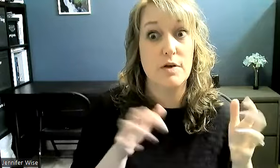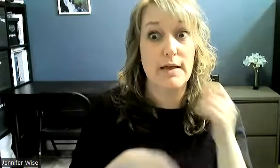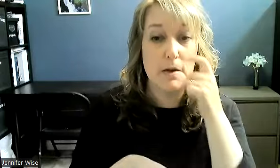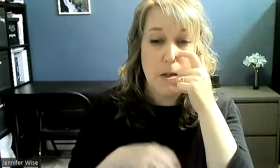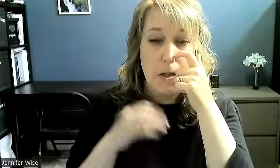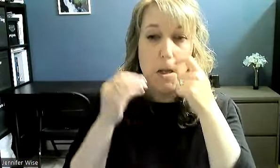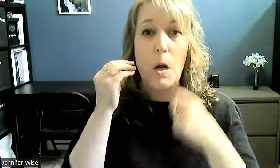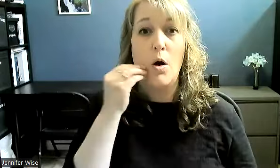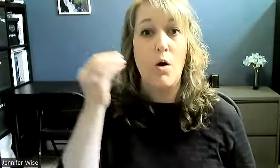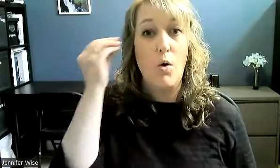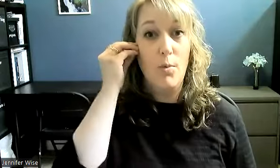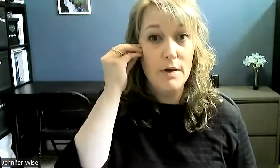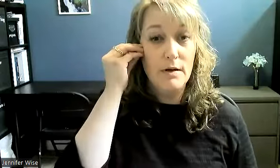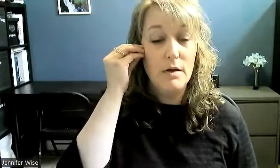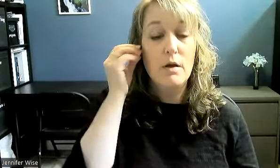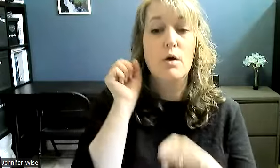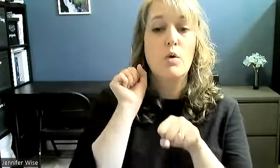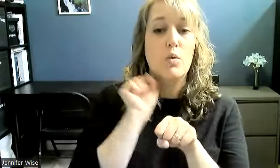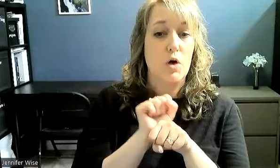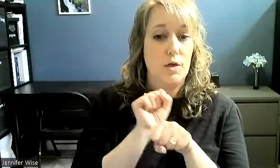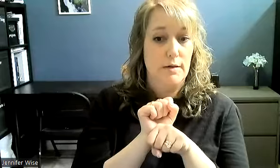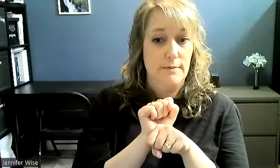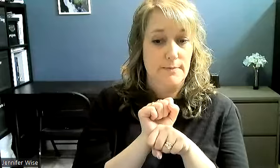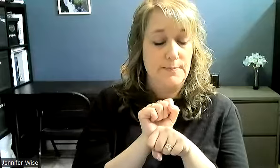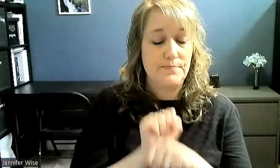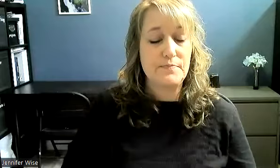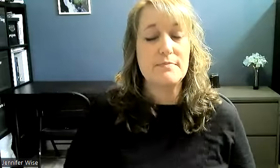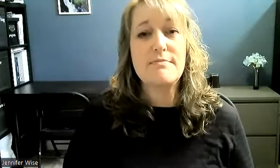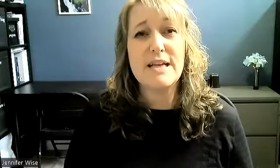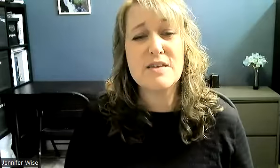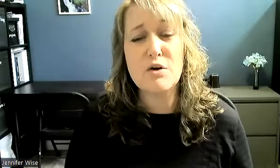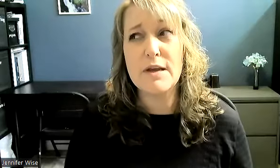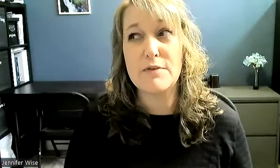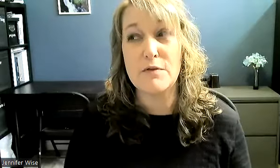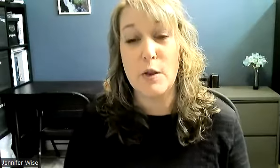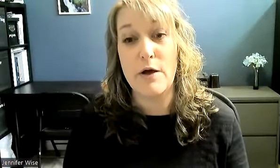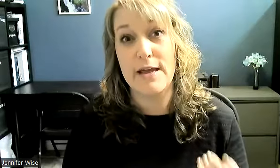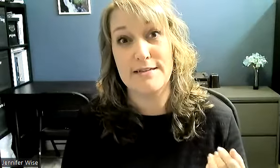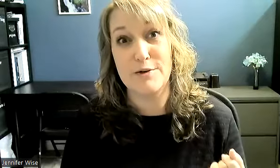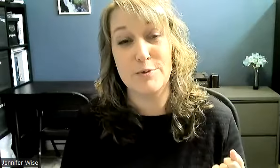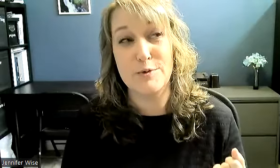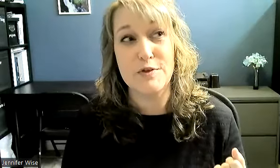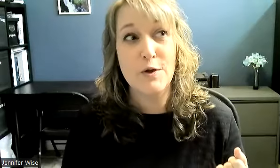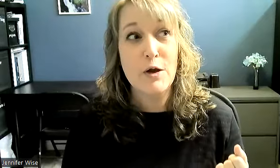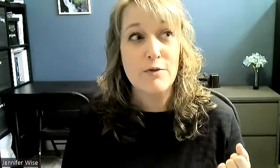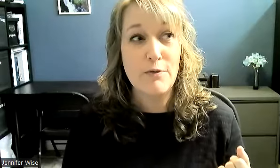together, home, work. So if you follow all the ASL rules